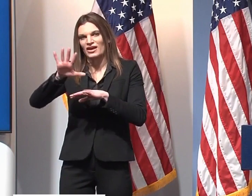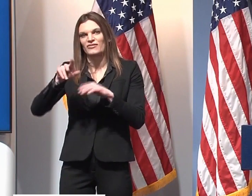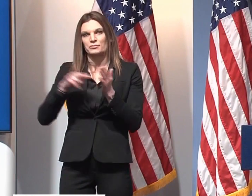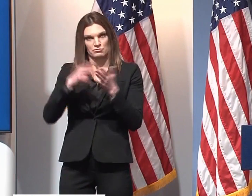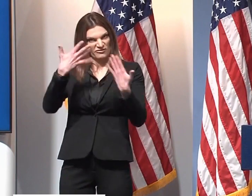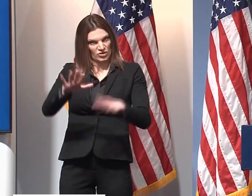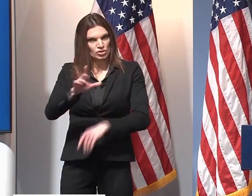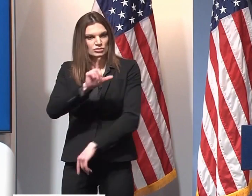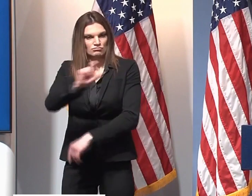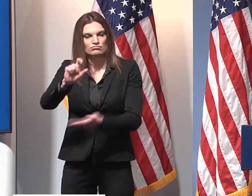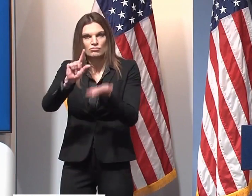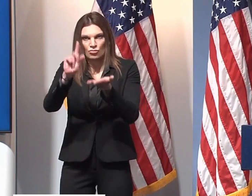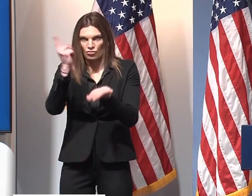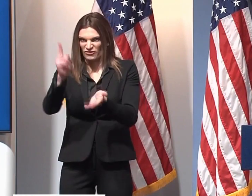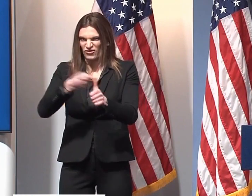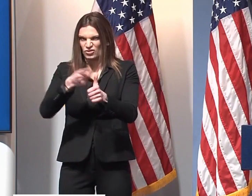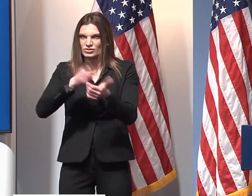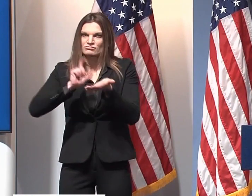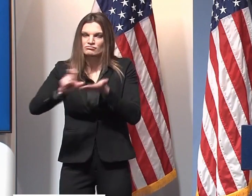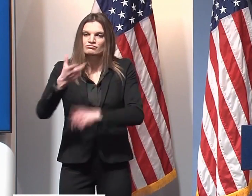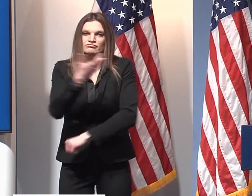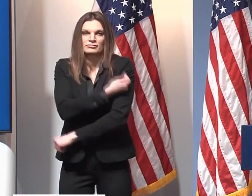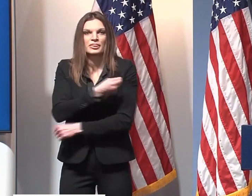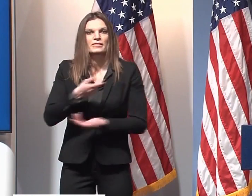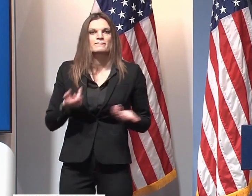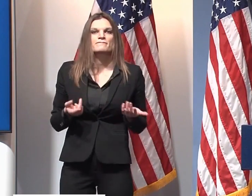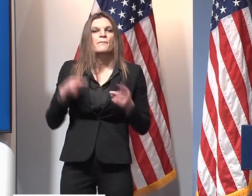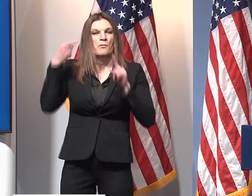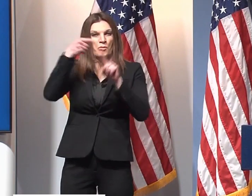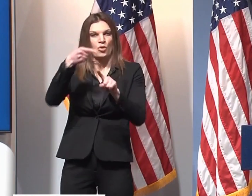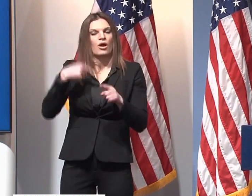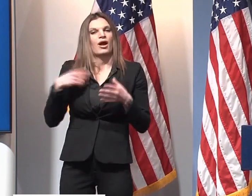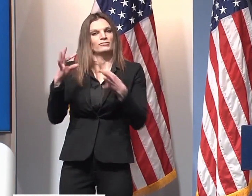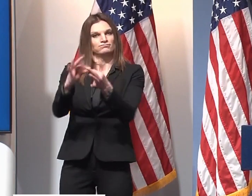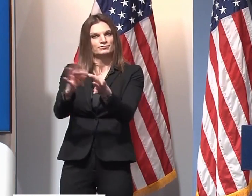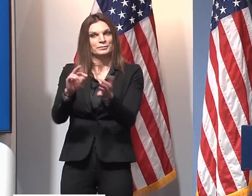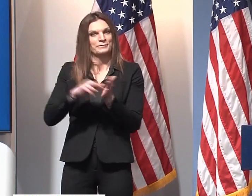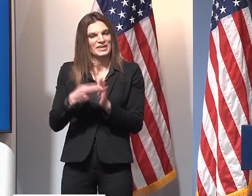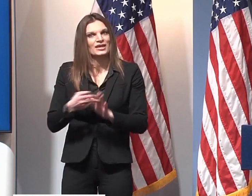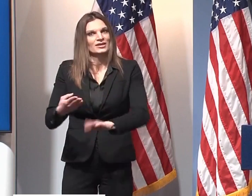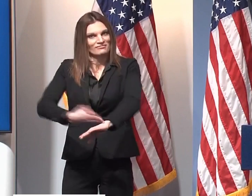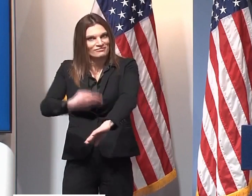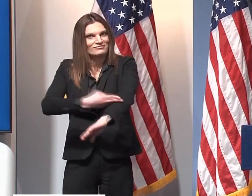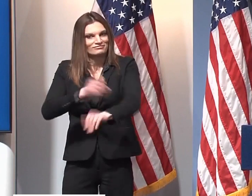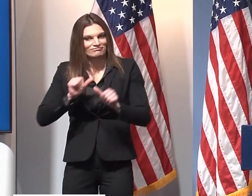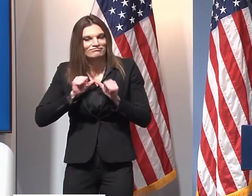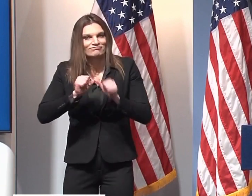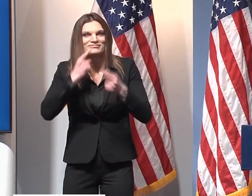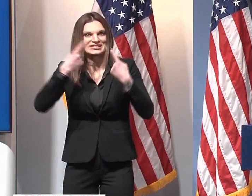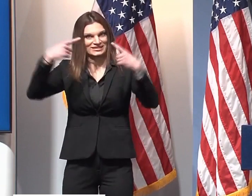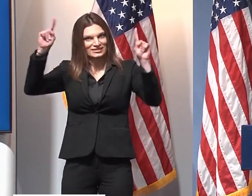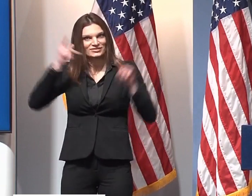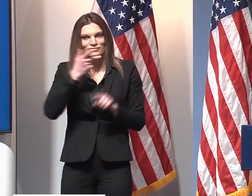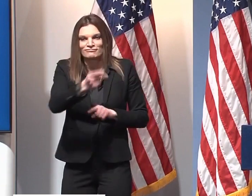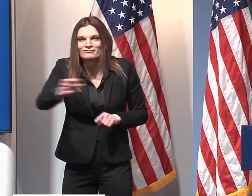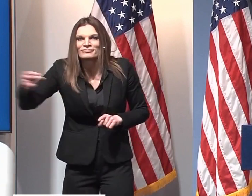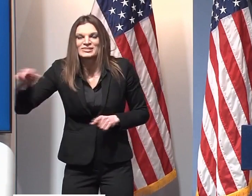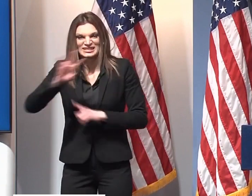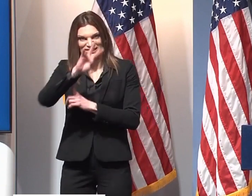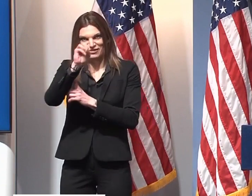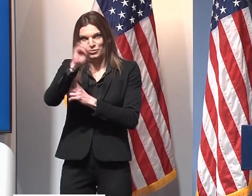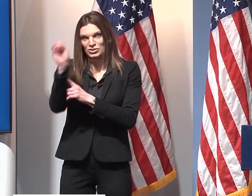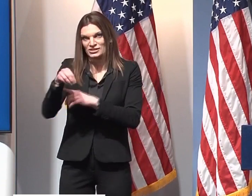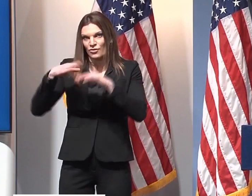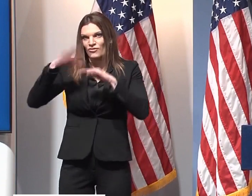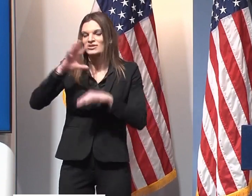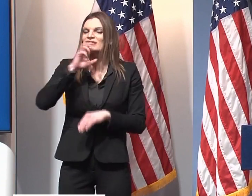one dose of the vaccine. This means we are well on our way to our goal of vaccinating 70% of Michiganders